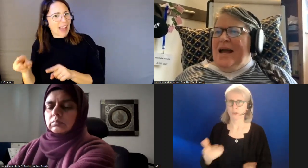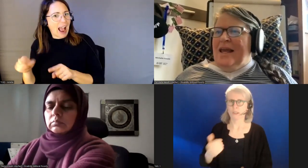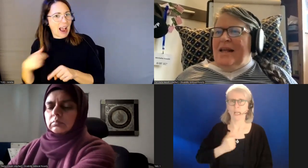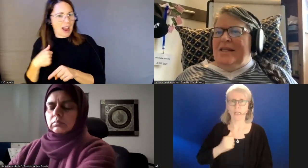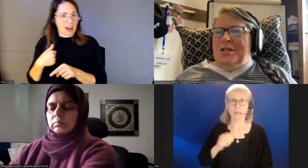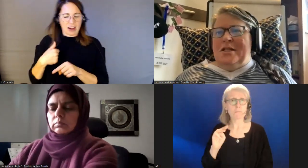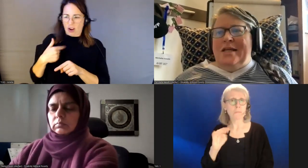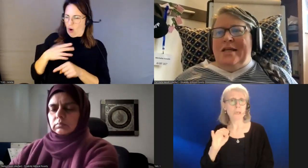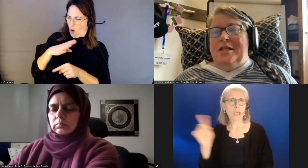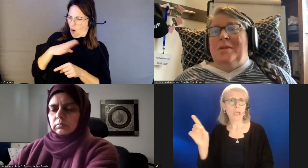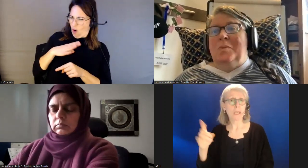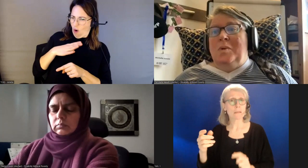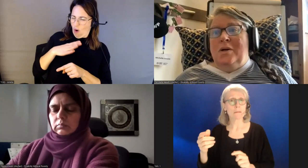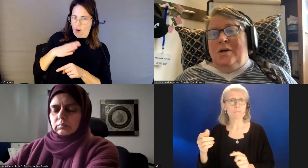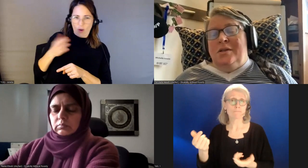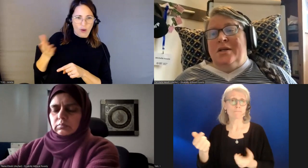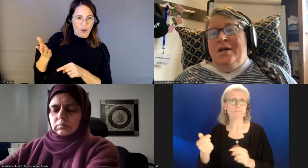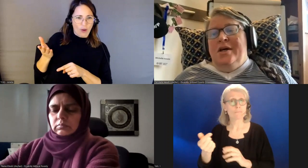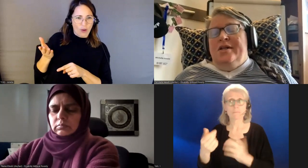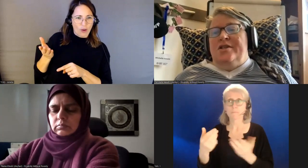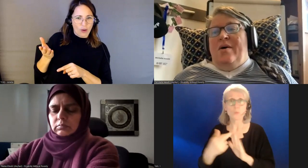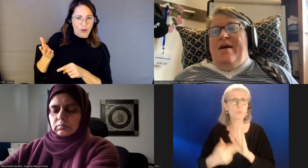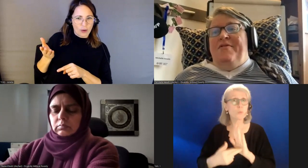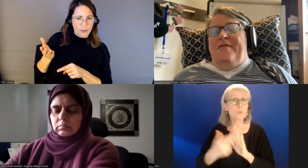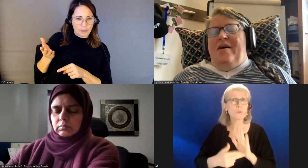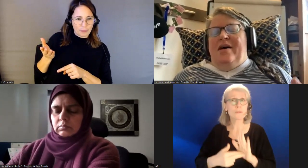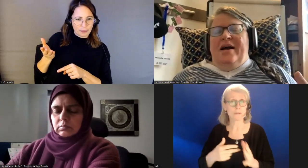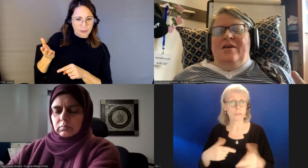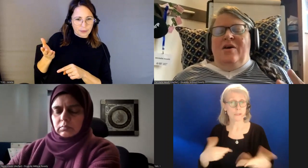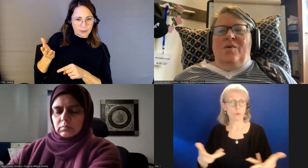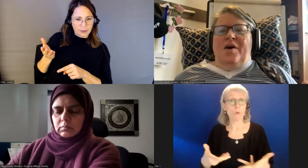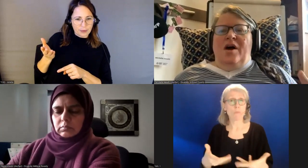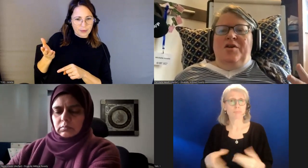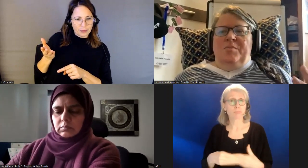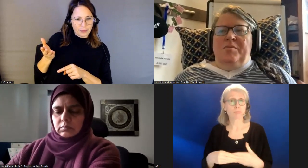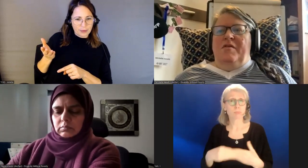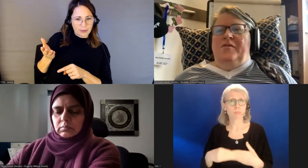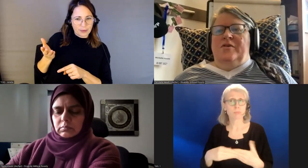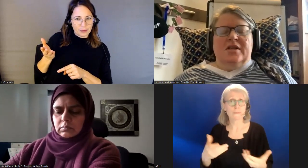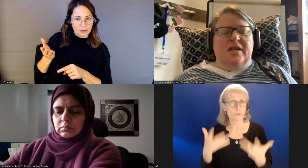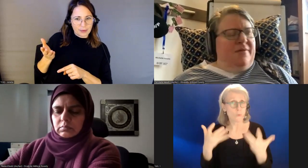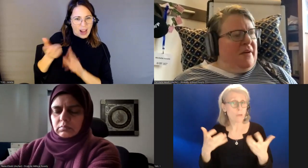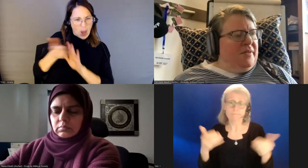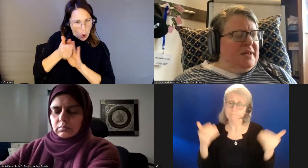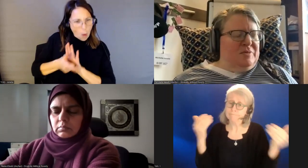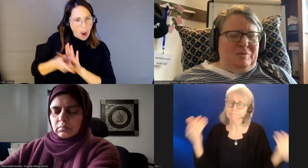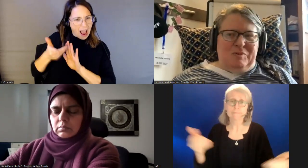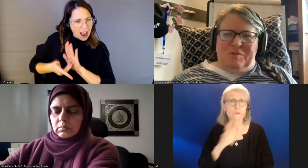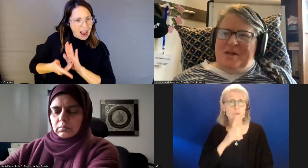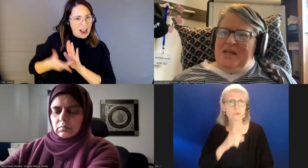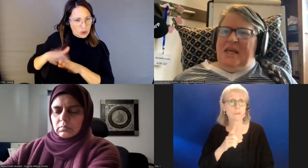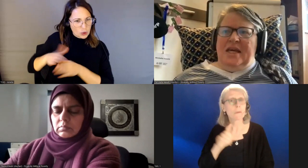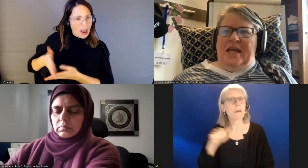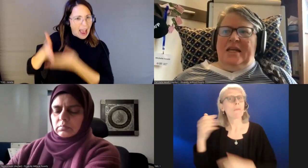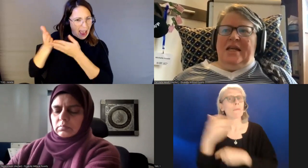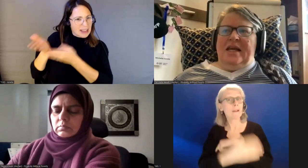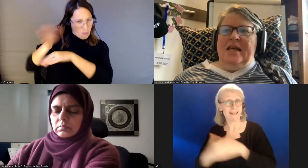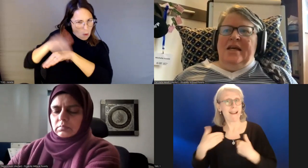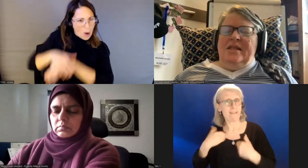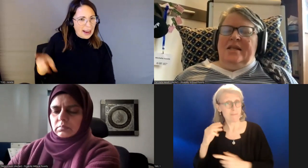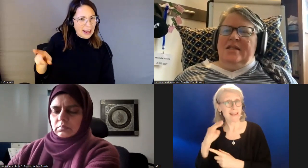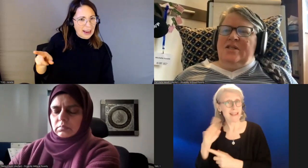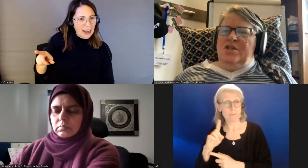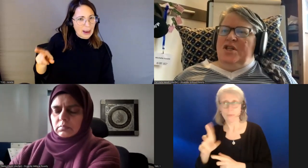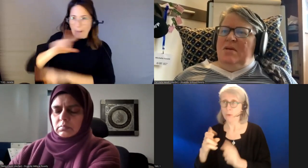assistance in dying legislation in the world. So I know that a number of us, and I felt this really